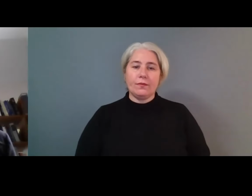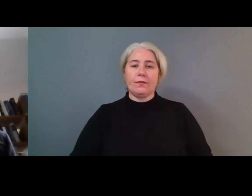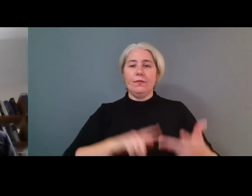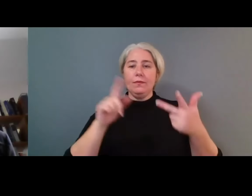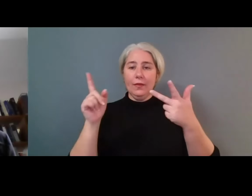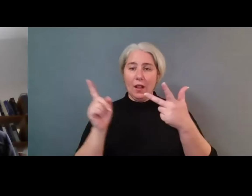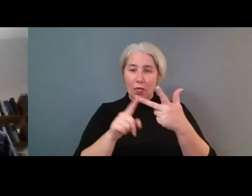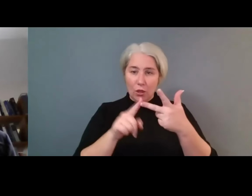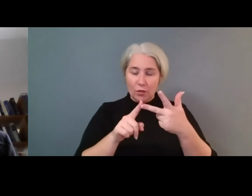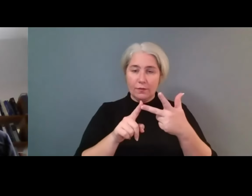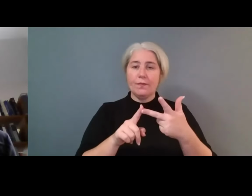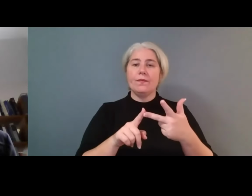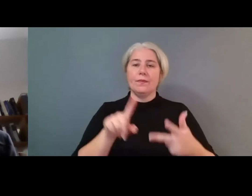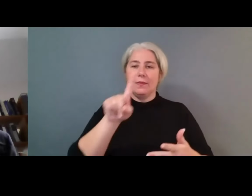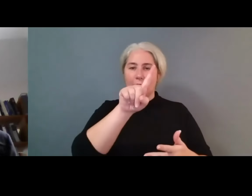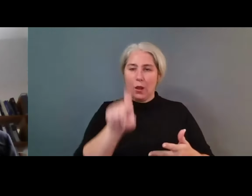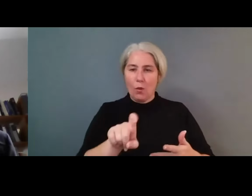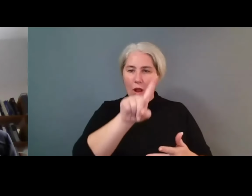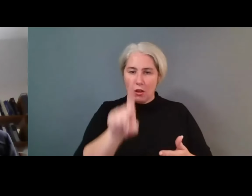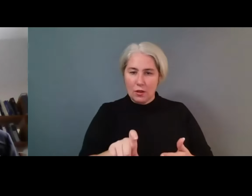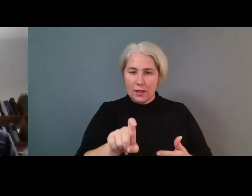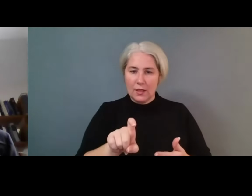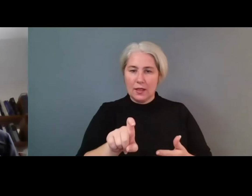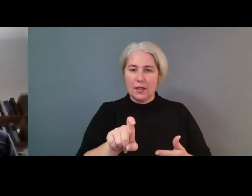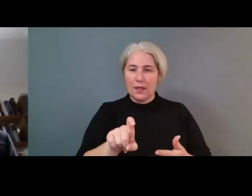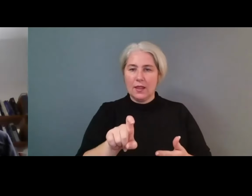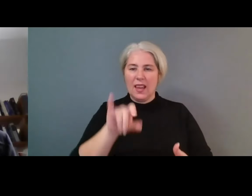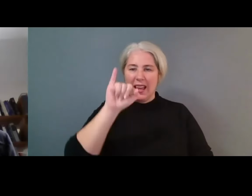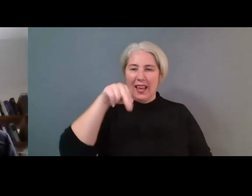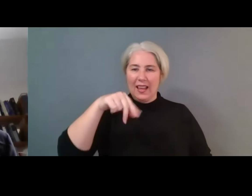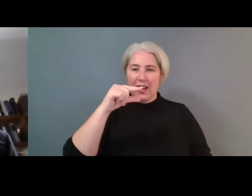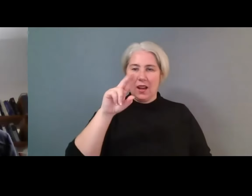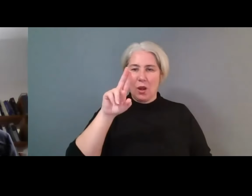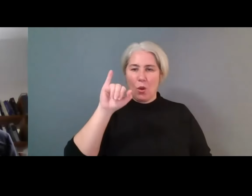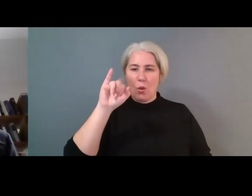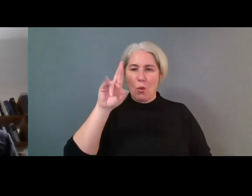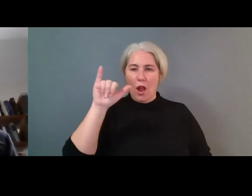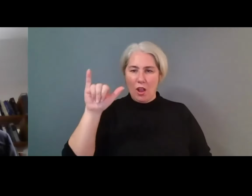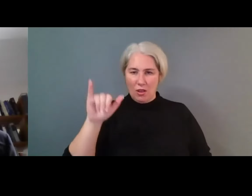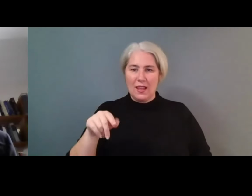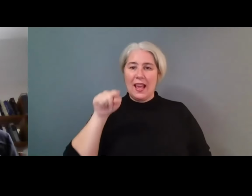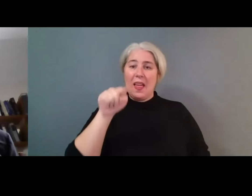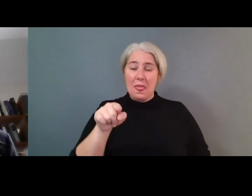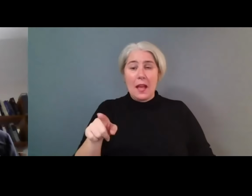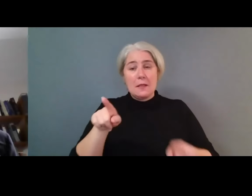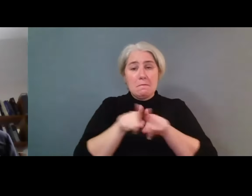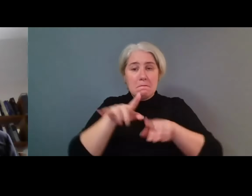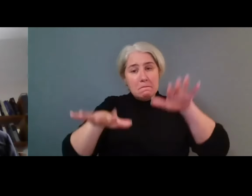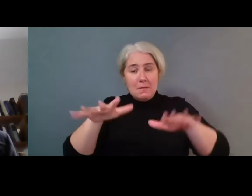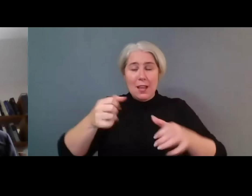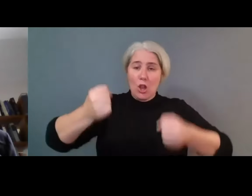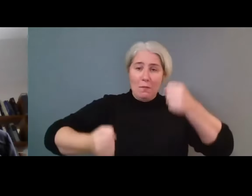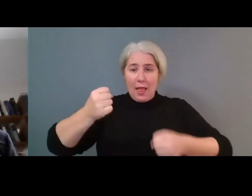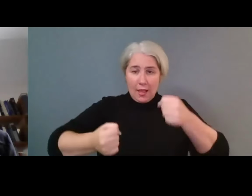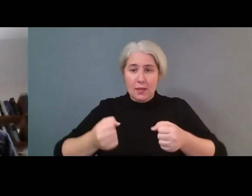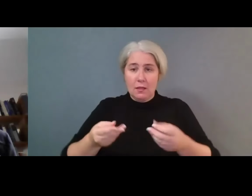inquiry procedure, which I will talk about later. That is also a complaint procedure to the